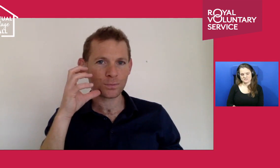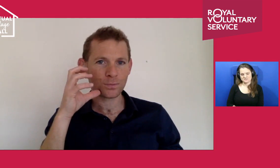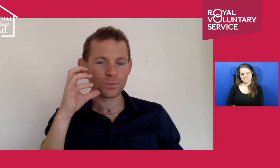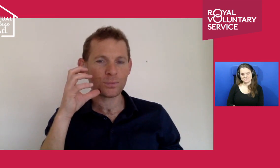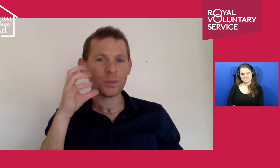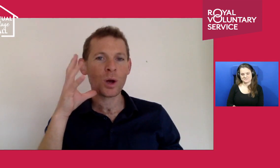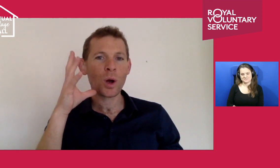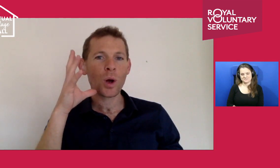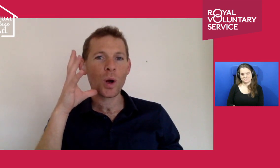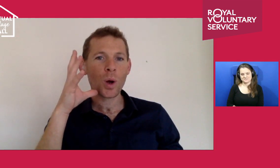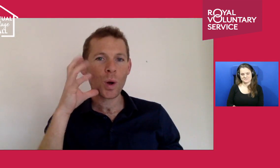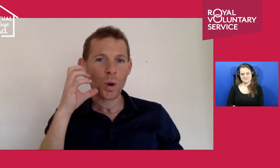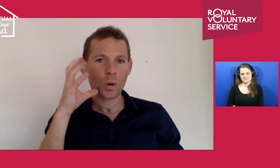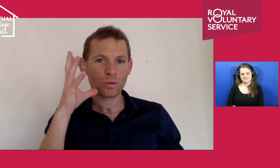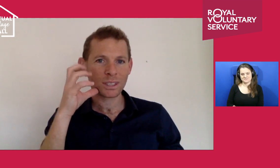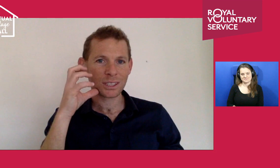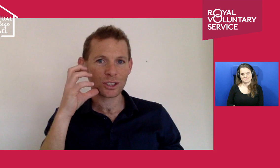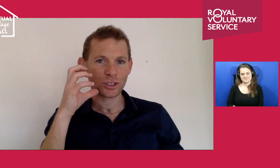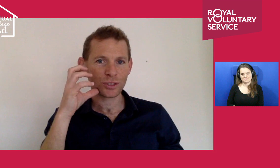orange,